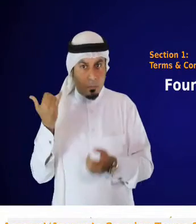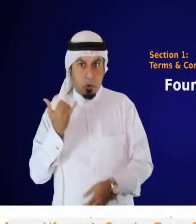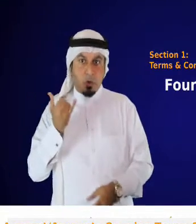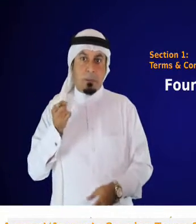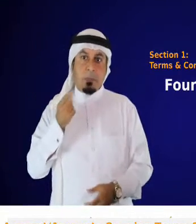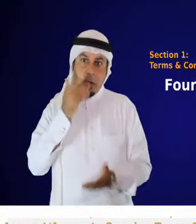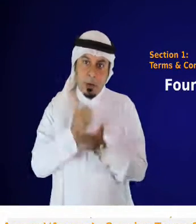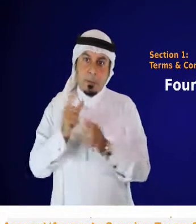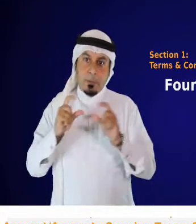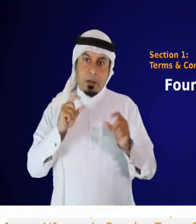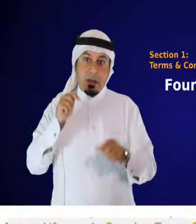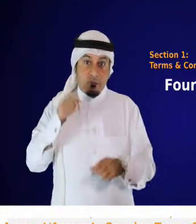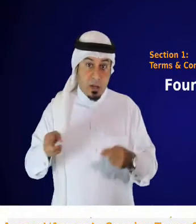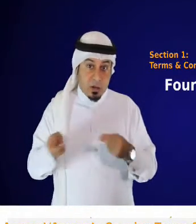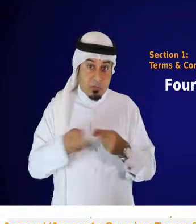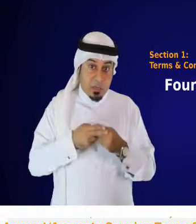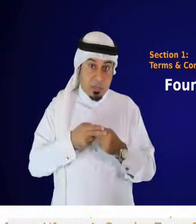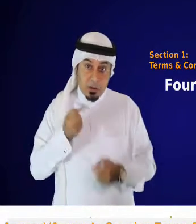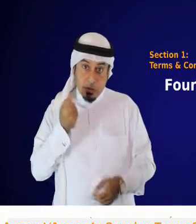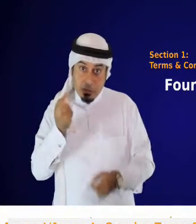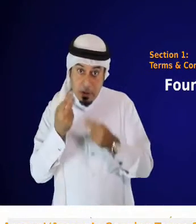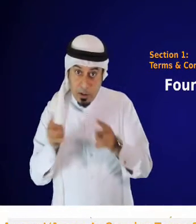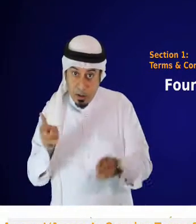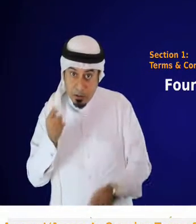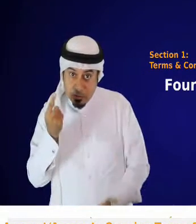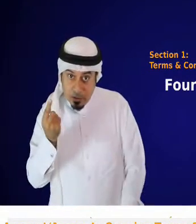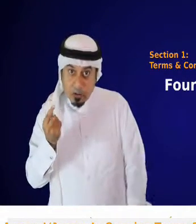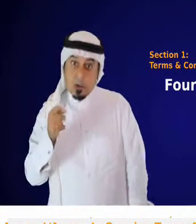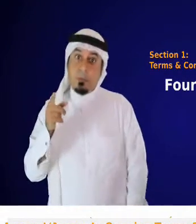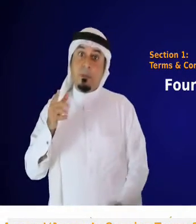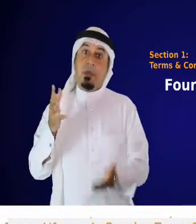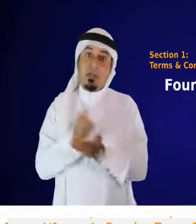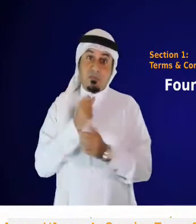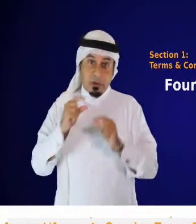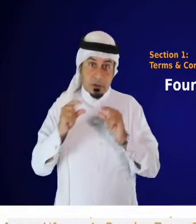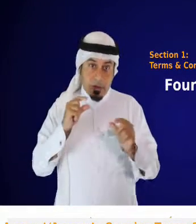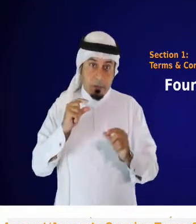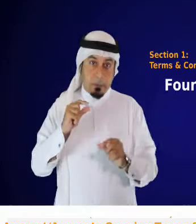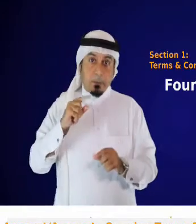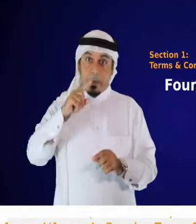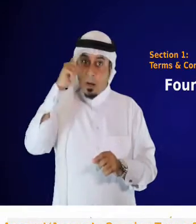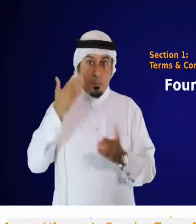to allow such facilities with the identified limit, period, in other terms.